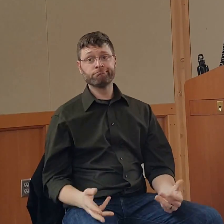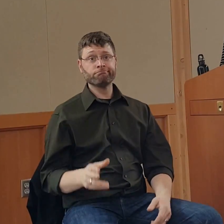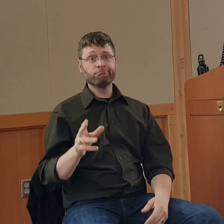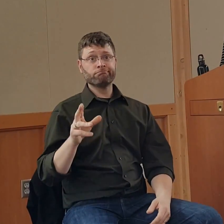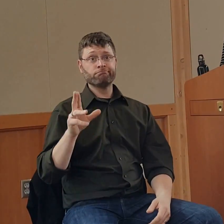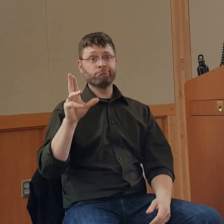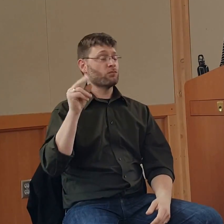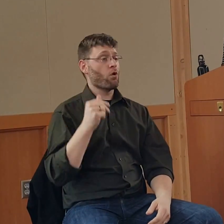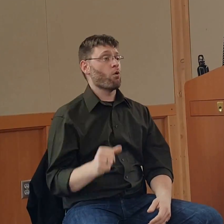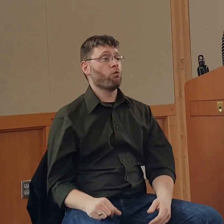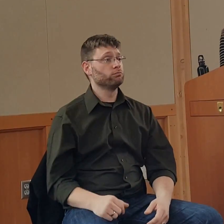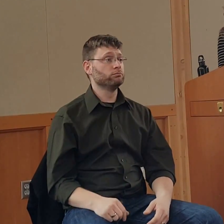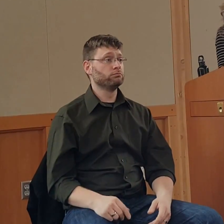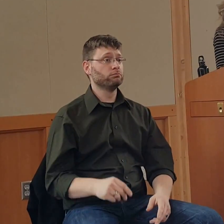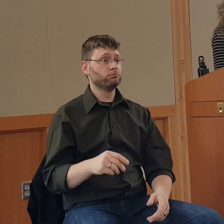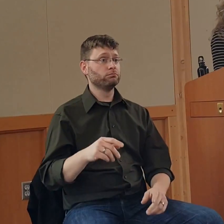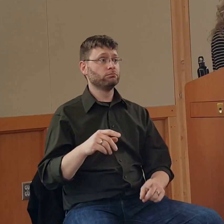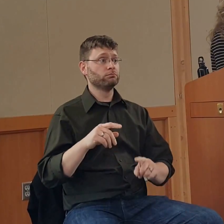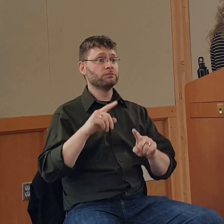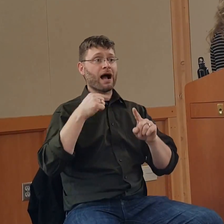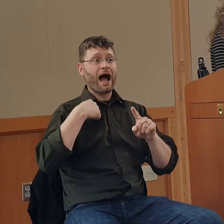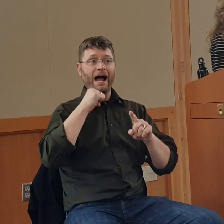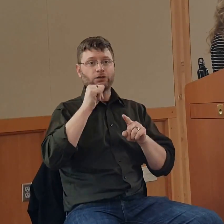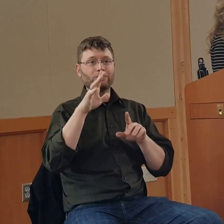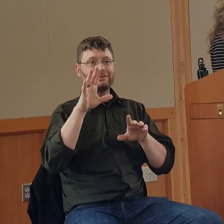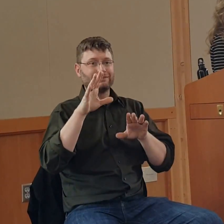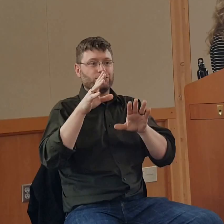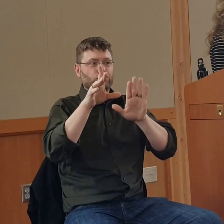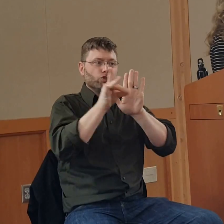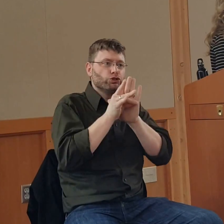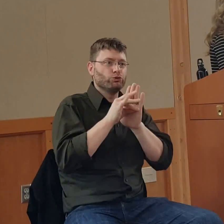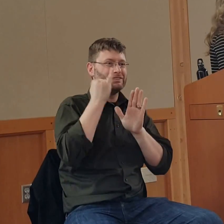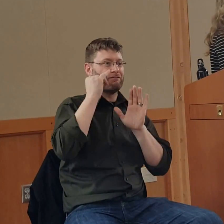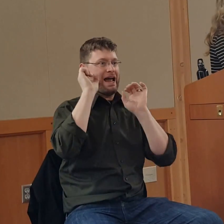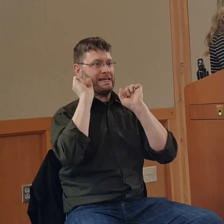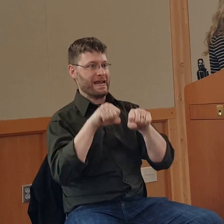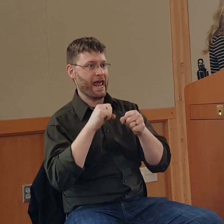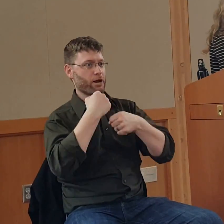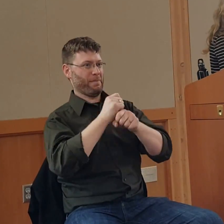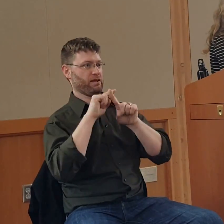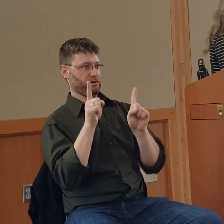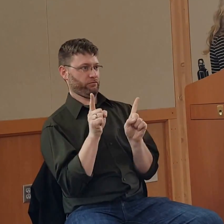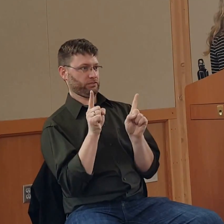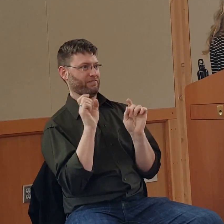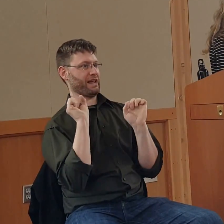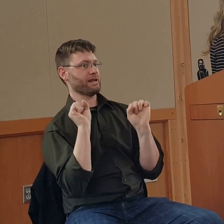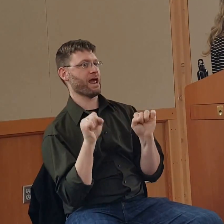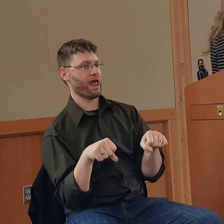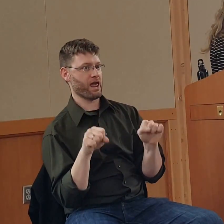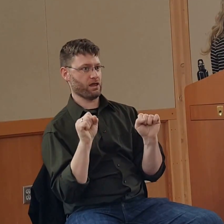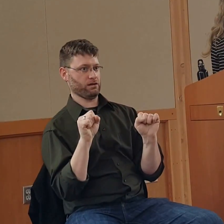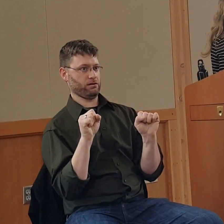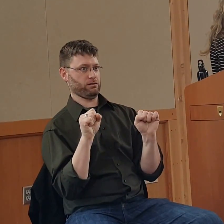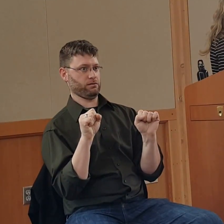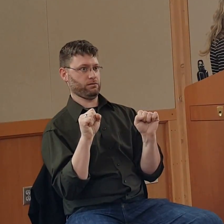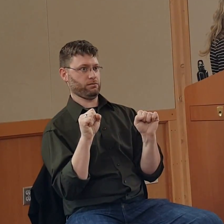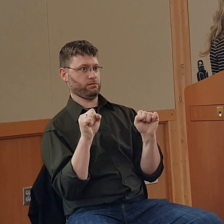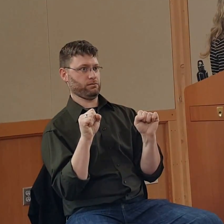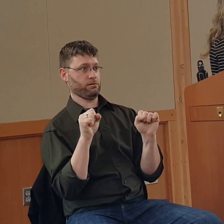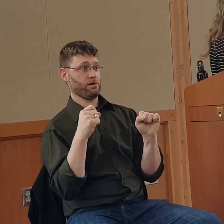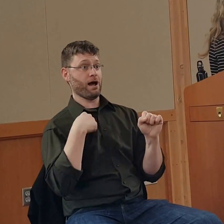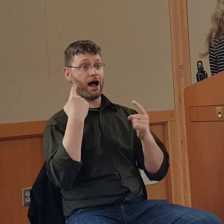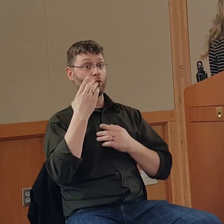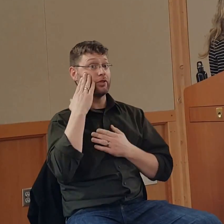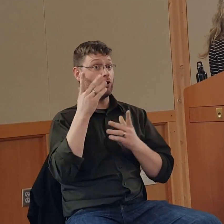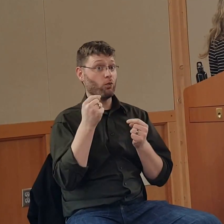make a difference. We don't get to choose whether we can make a difference or not. We get to choose only if the difference we inevitably make